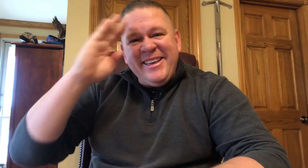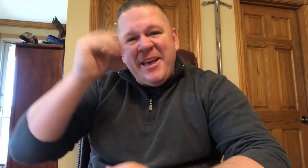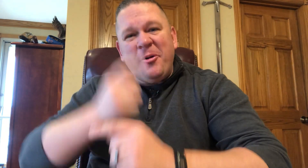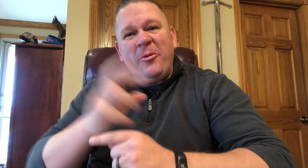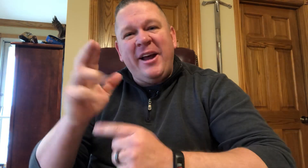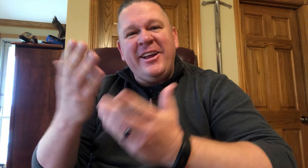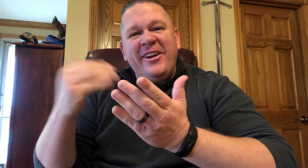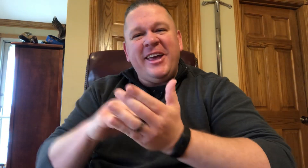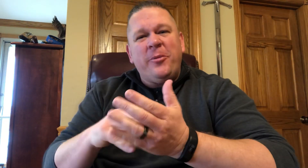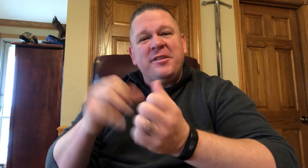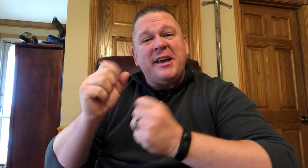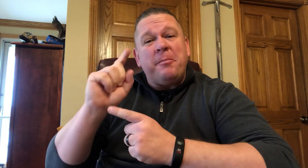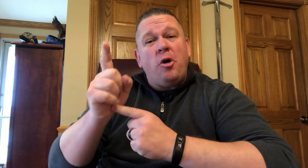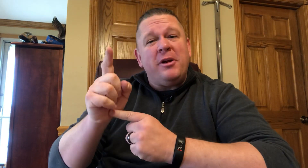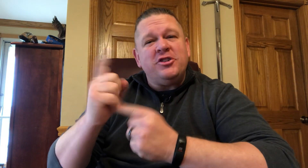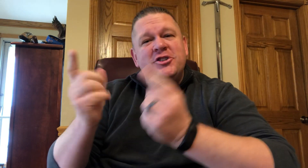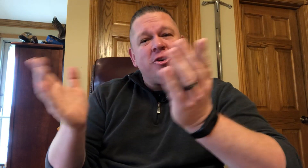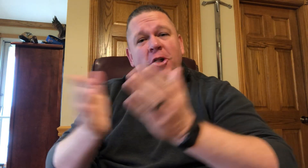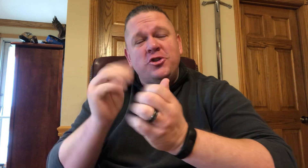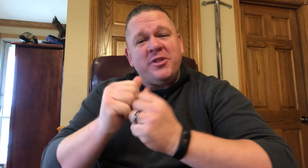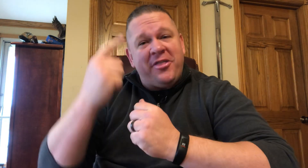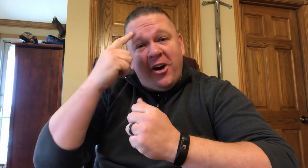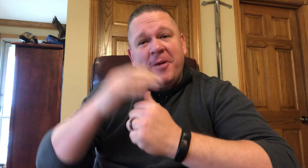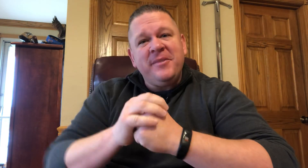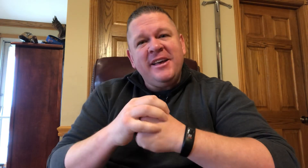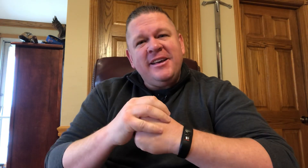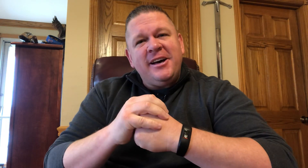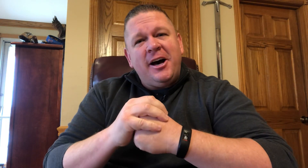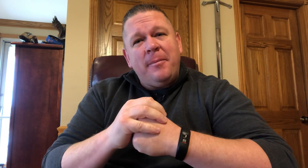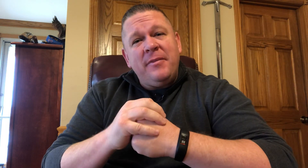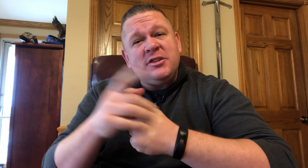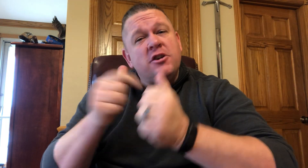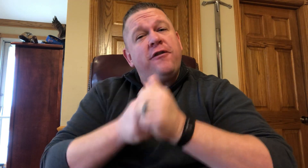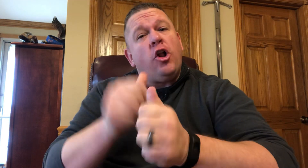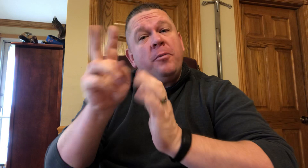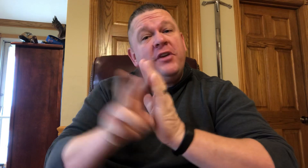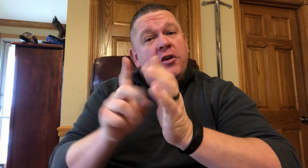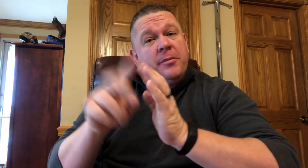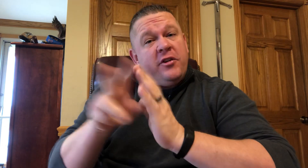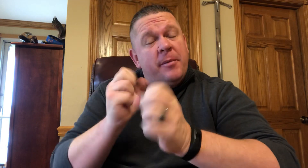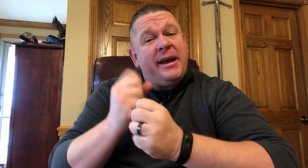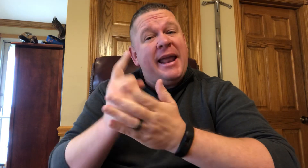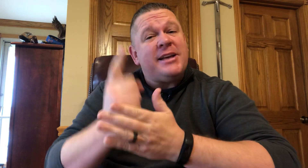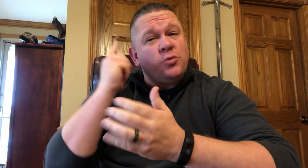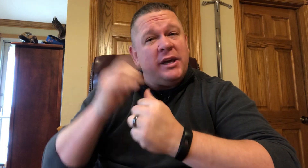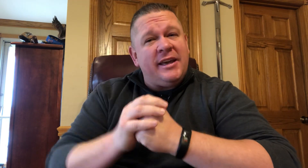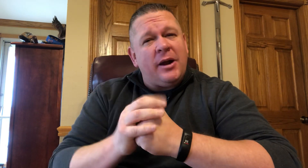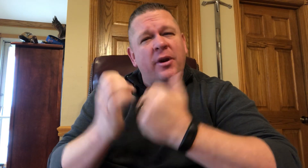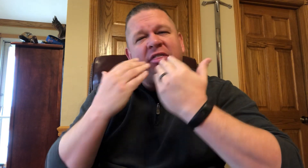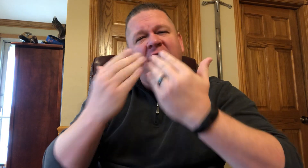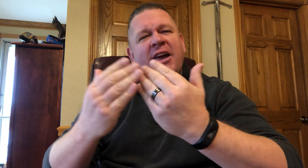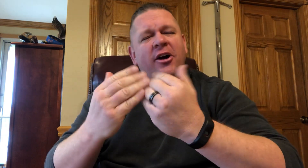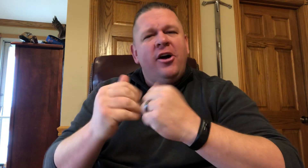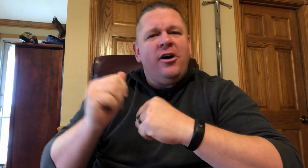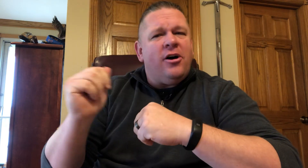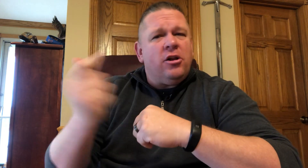Hey, Brother Randy here again. I want to take a moment and just encourage you with a thought. This is a follow-up video from the video I made last week, and I want to thank all of you